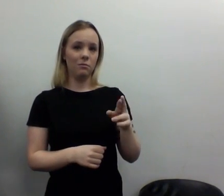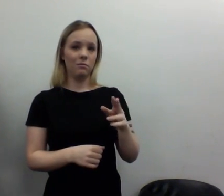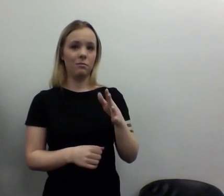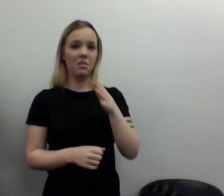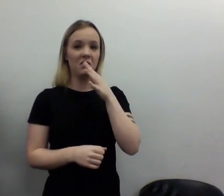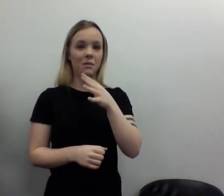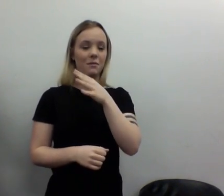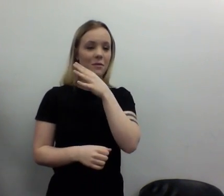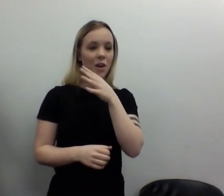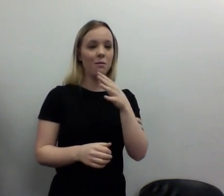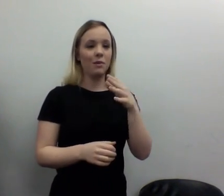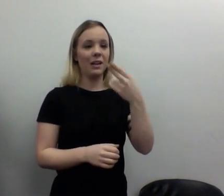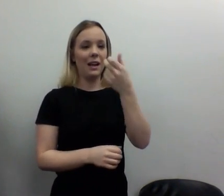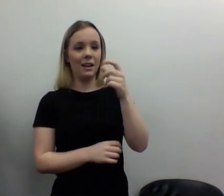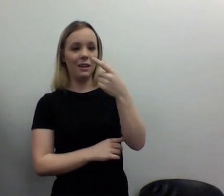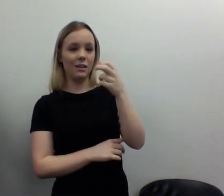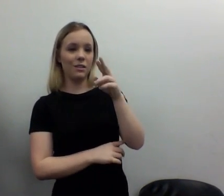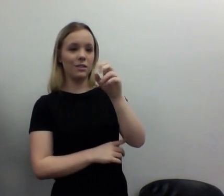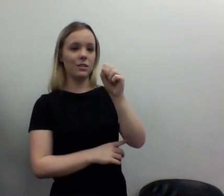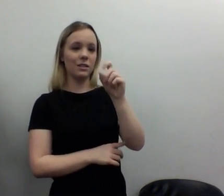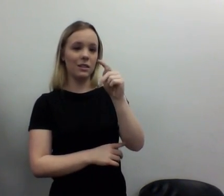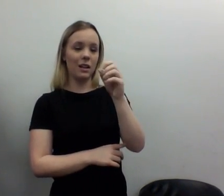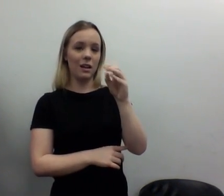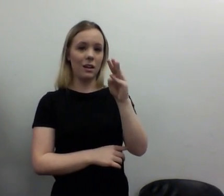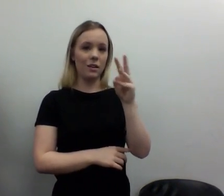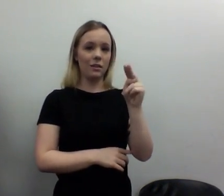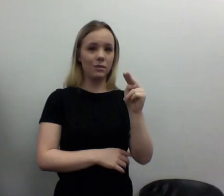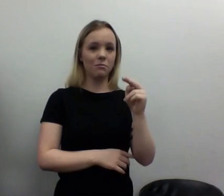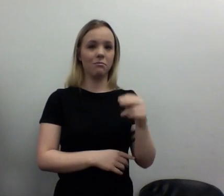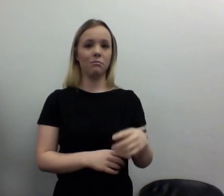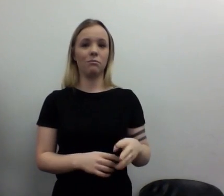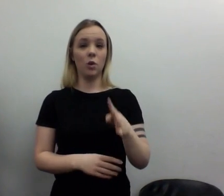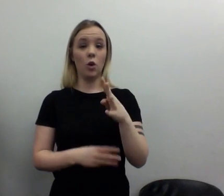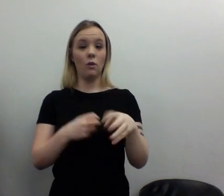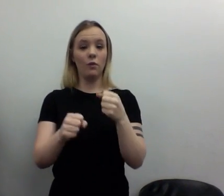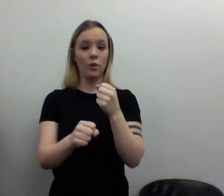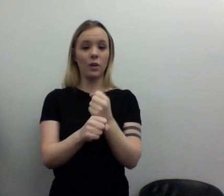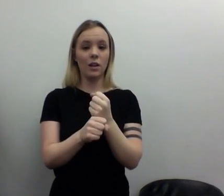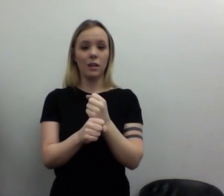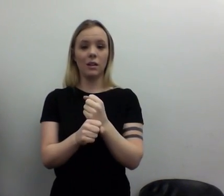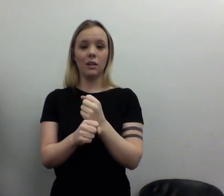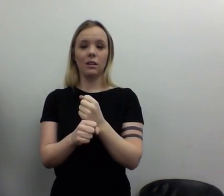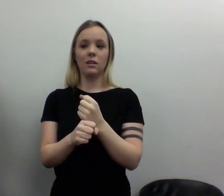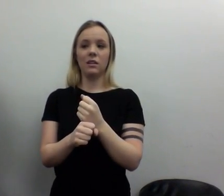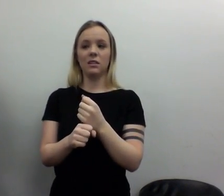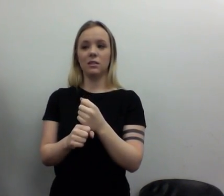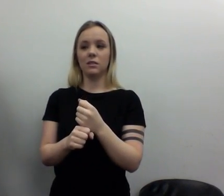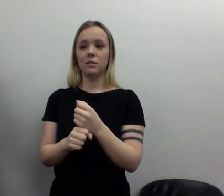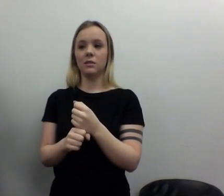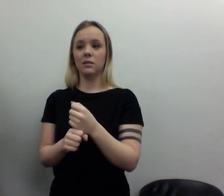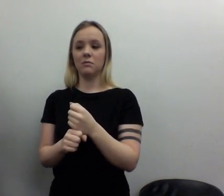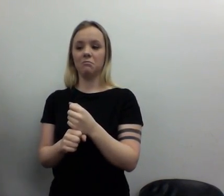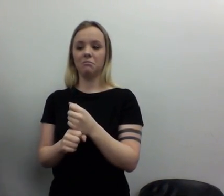Hagerstown, who spends 40 years nagging his wife, and after 40 years finally comes in and she's had it, and he says something to her, and she takes the frying pan and brains